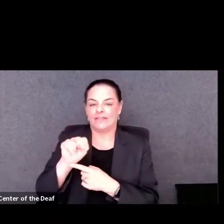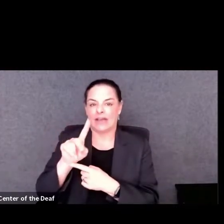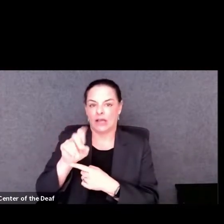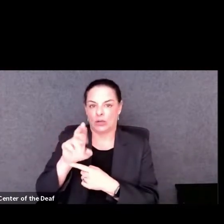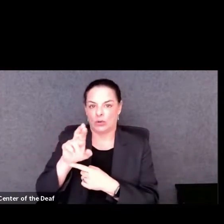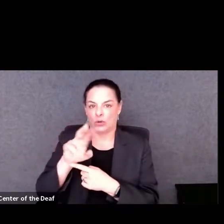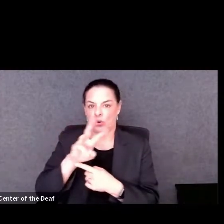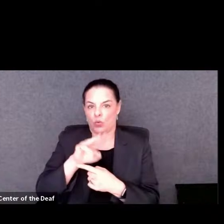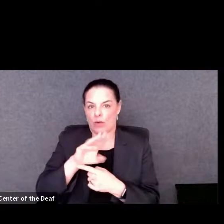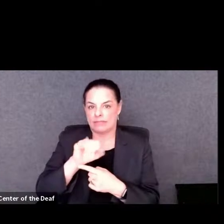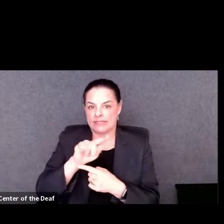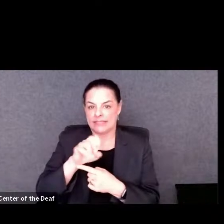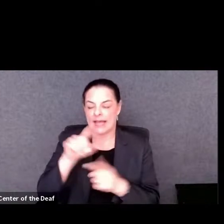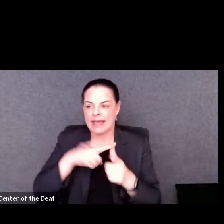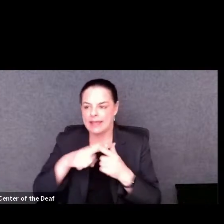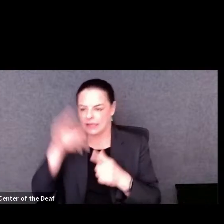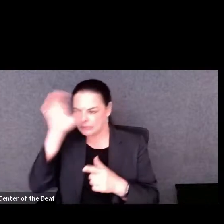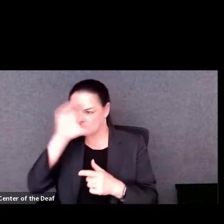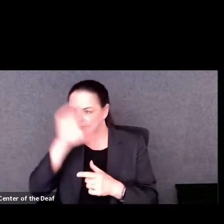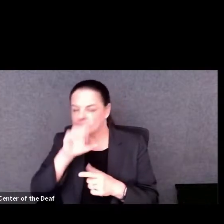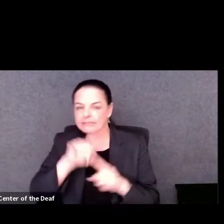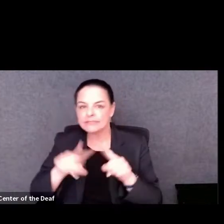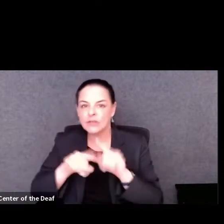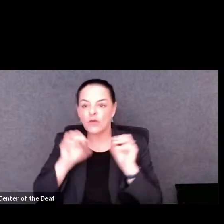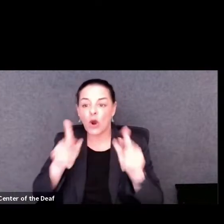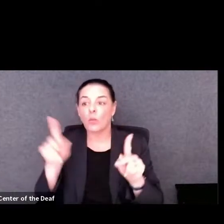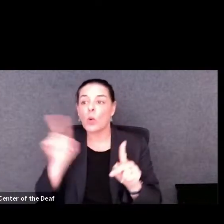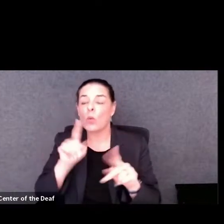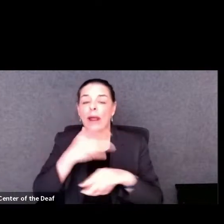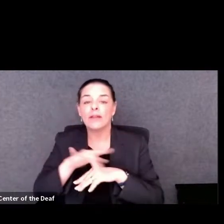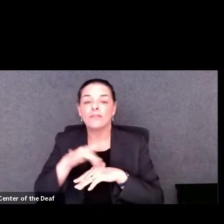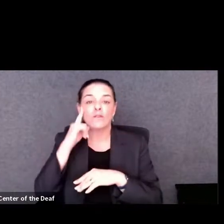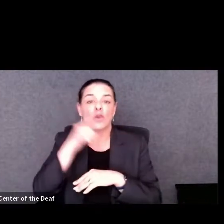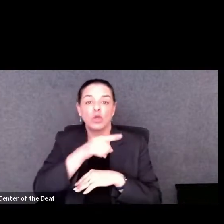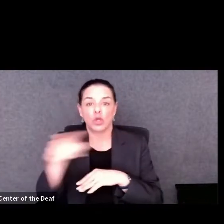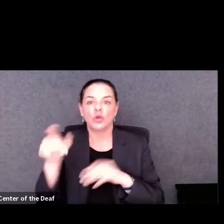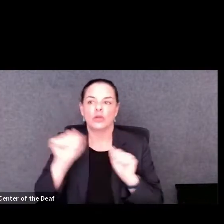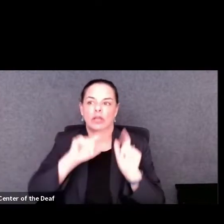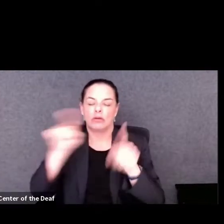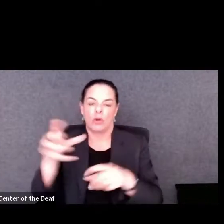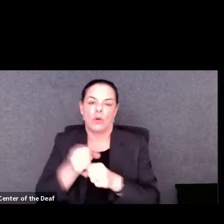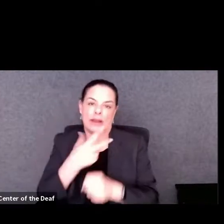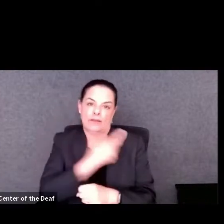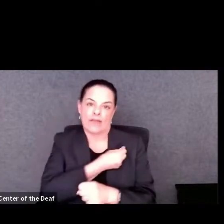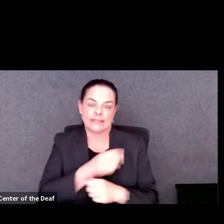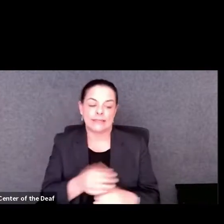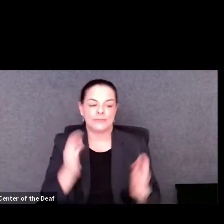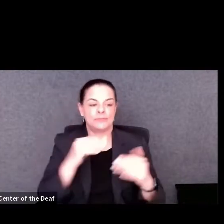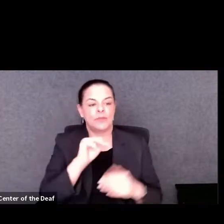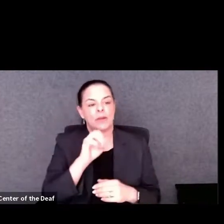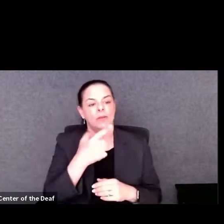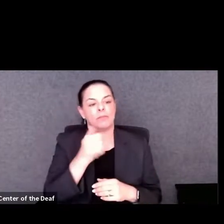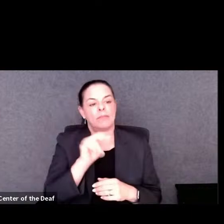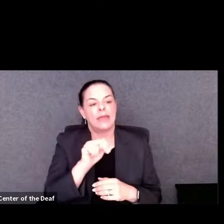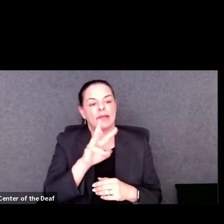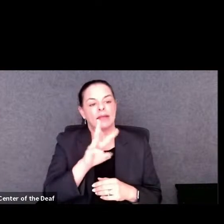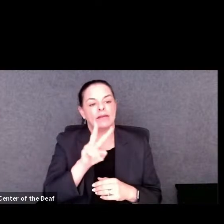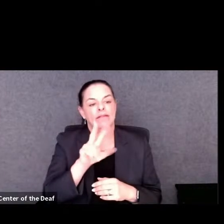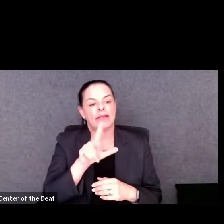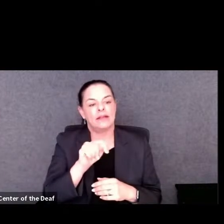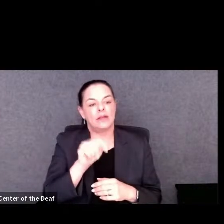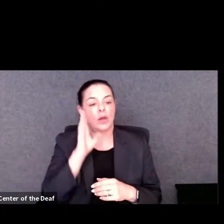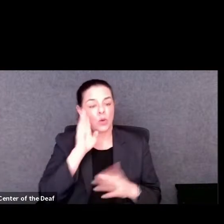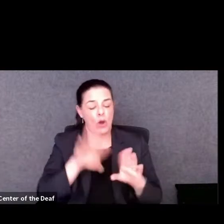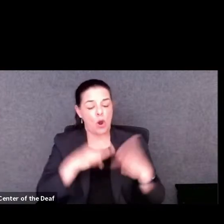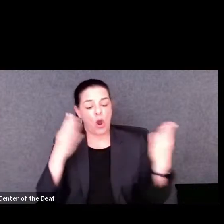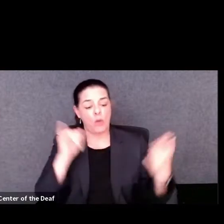seek out opportunities wherever they are available to you within the community to get vaccinated. From Megan with WBLT, Will